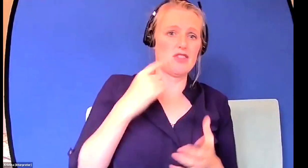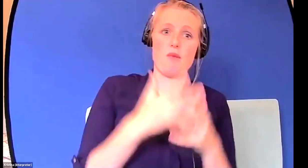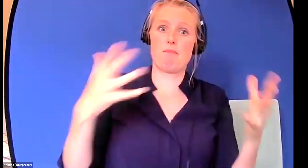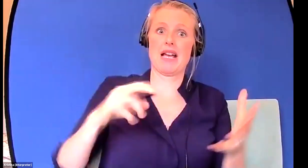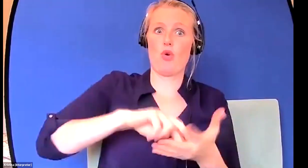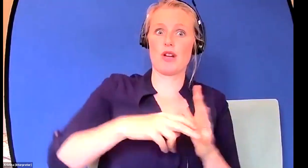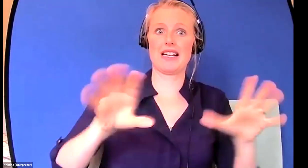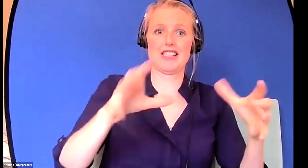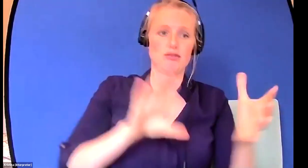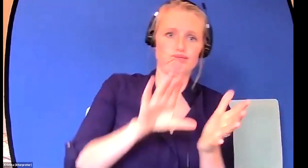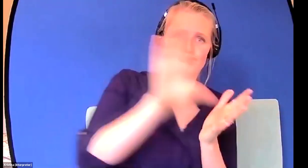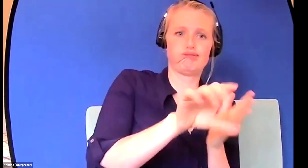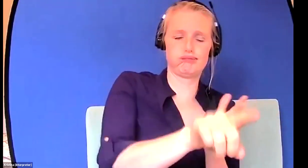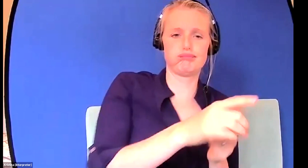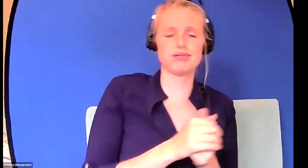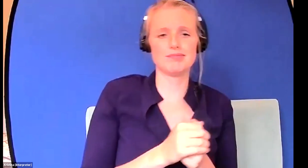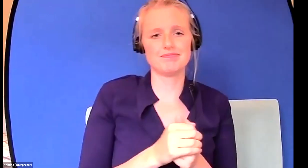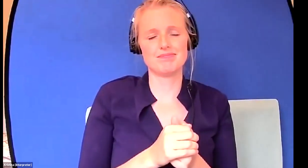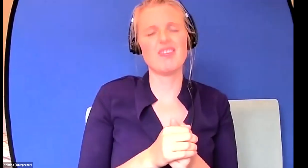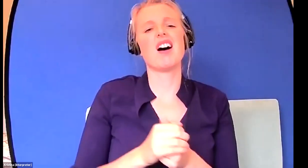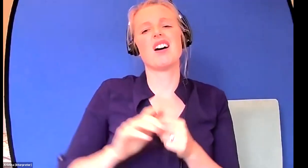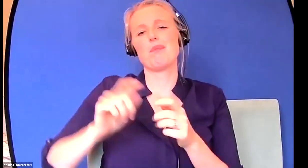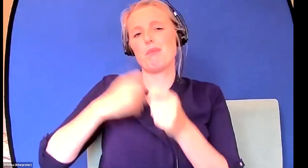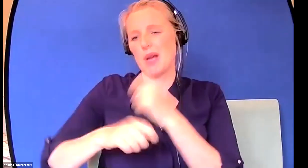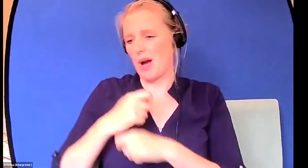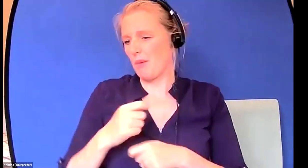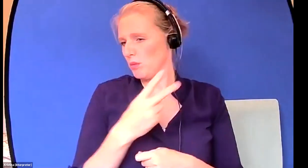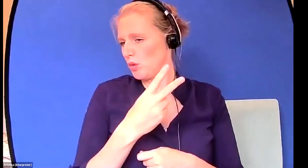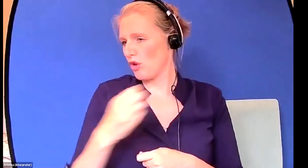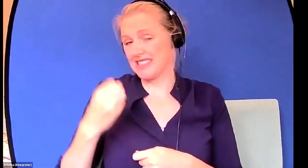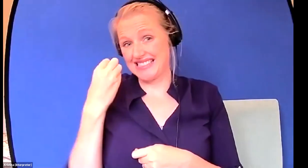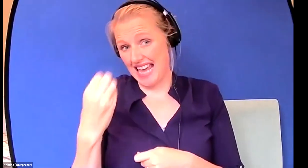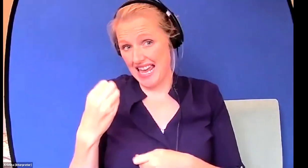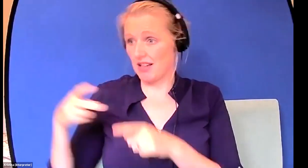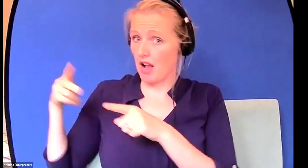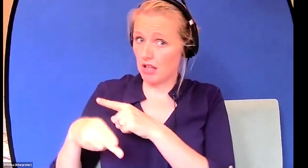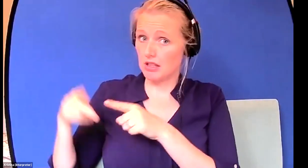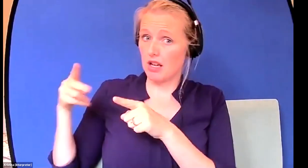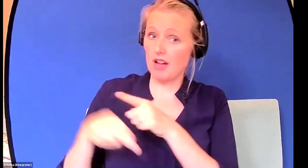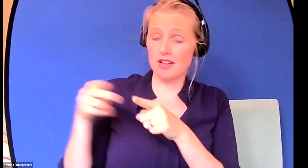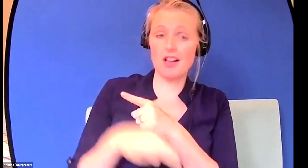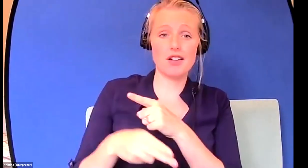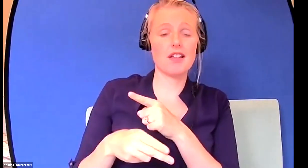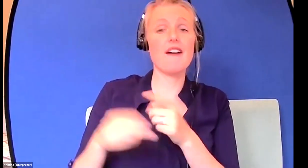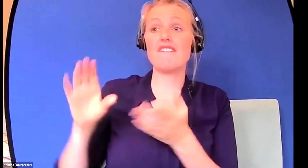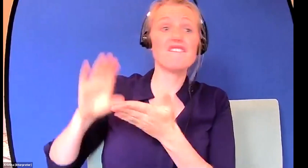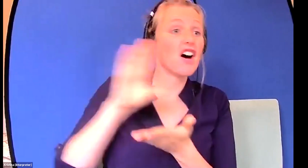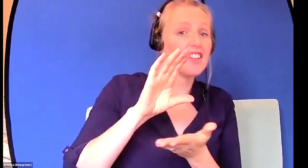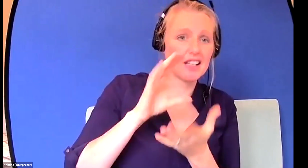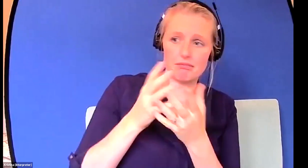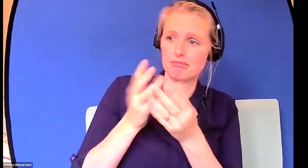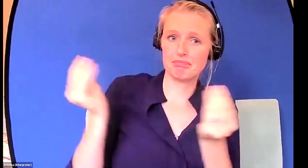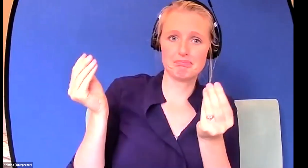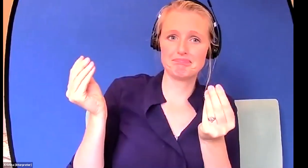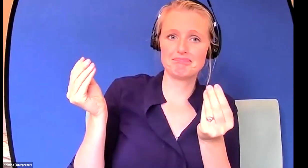institutions. And since austerity was imposed in 2010, a lot of that funding has actually, of course, dried up, but the